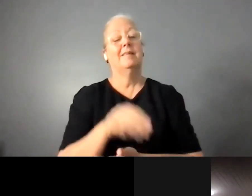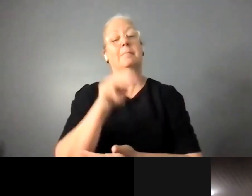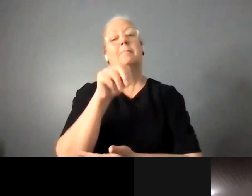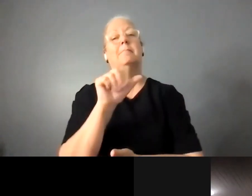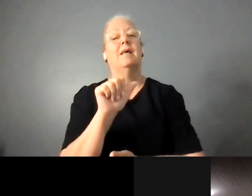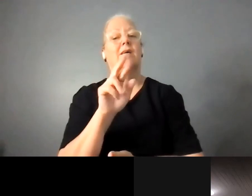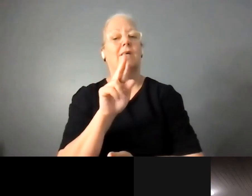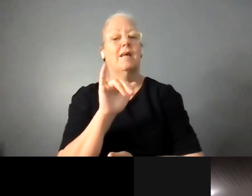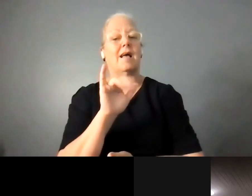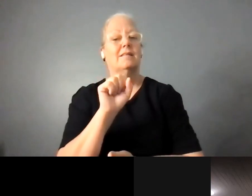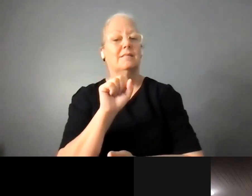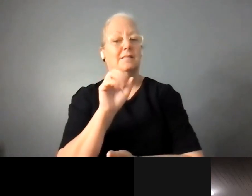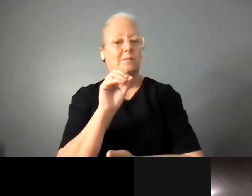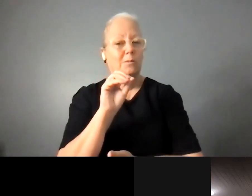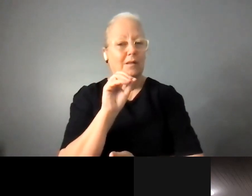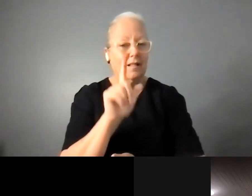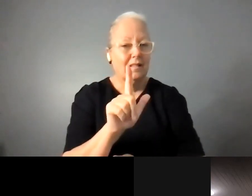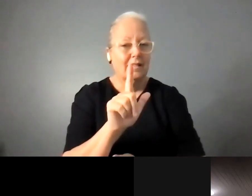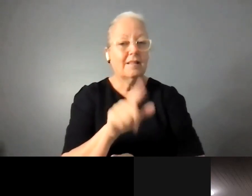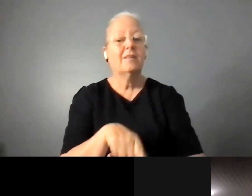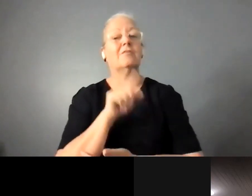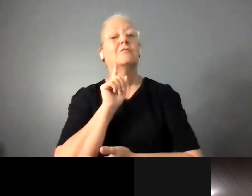She's a member of the